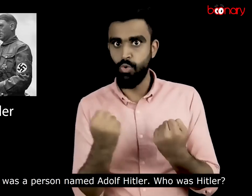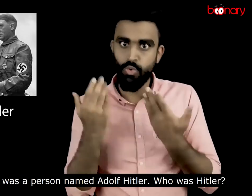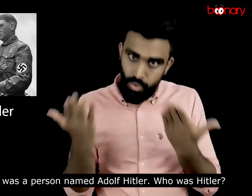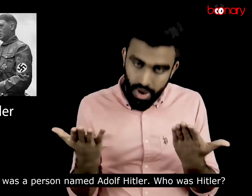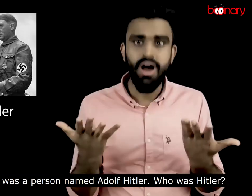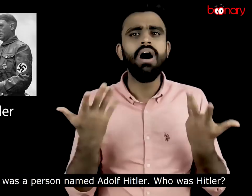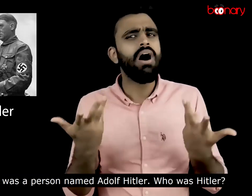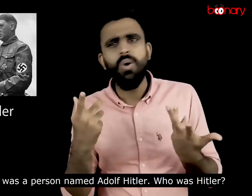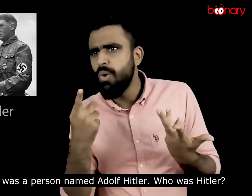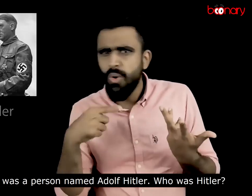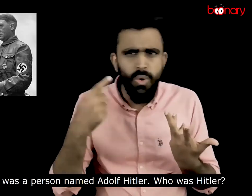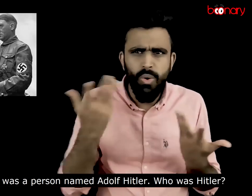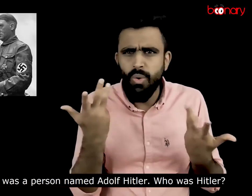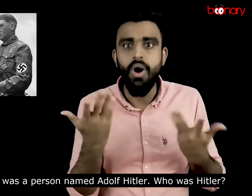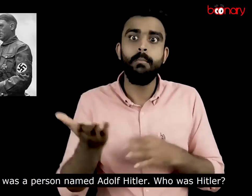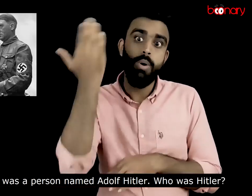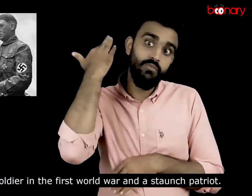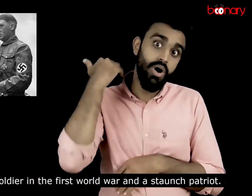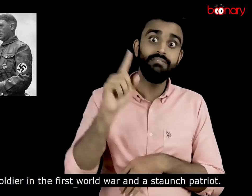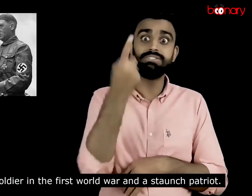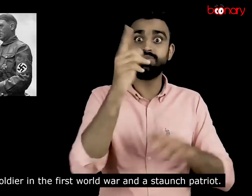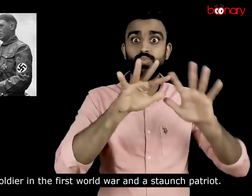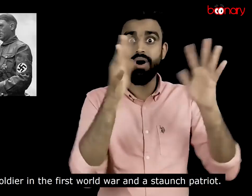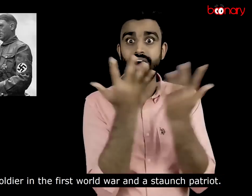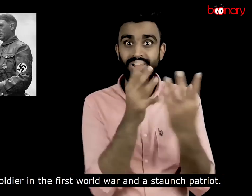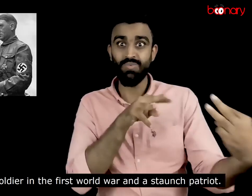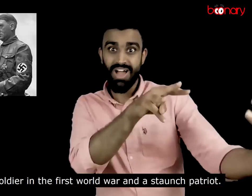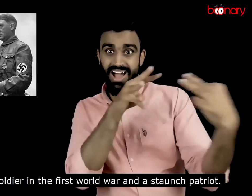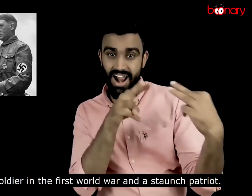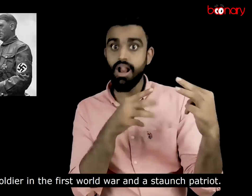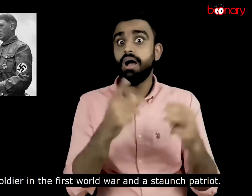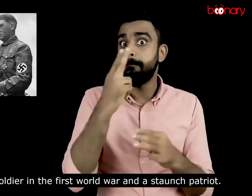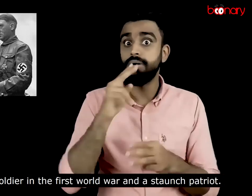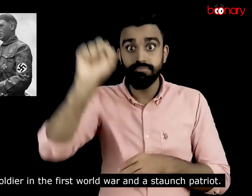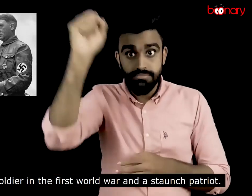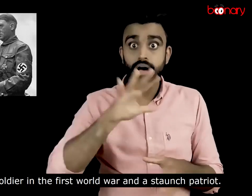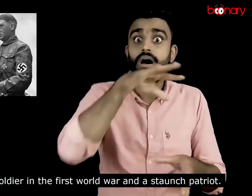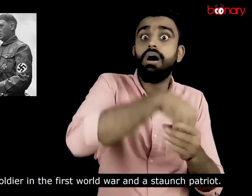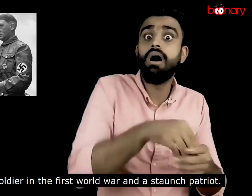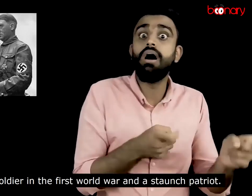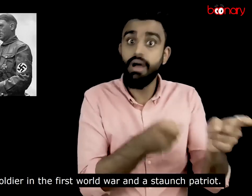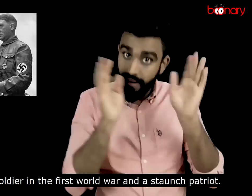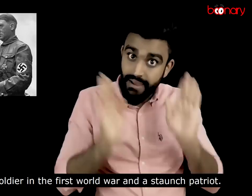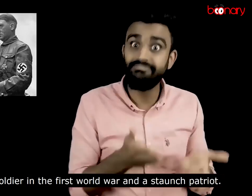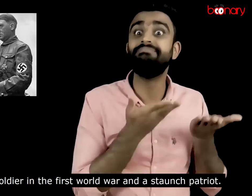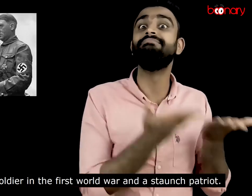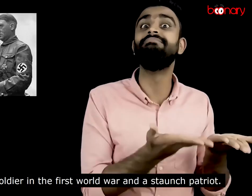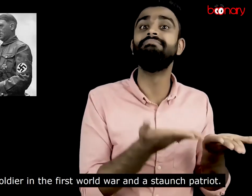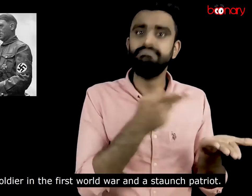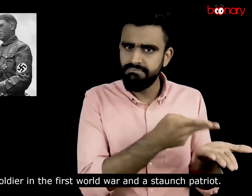was Hitler? He was a soldier in the First World War and